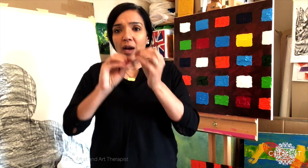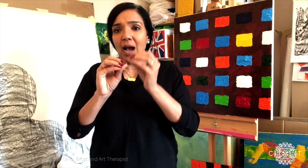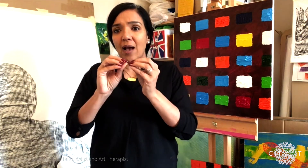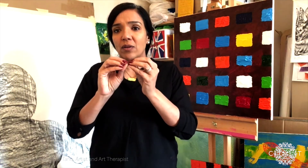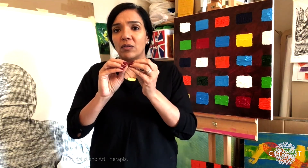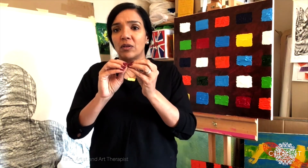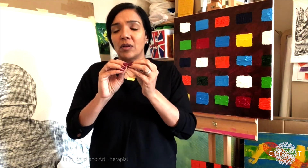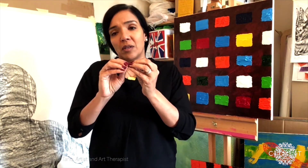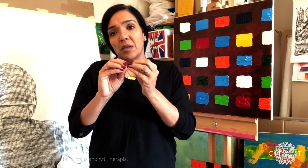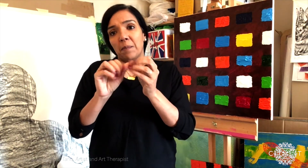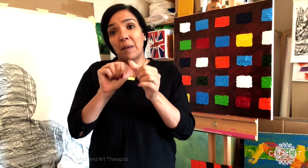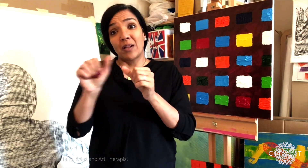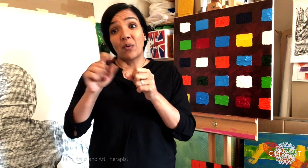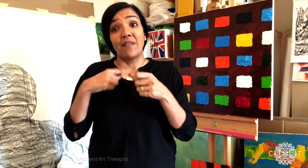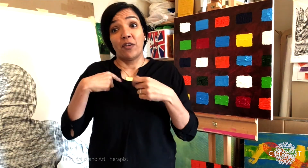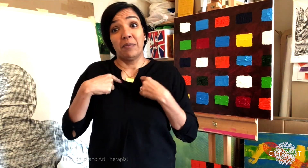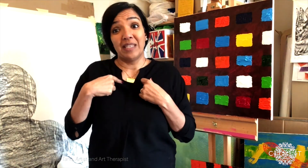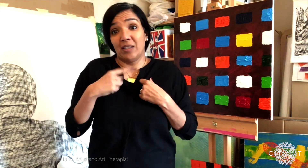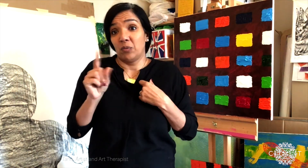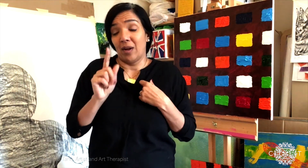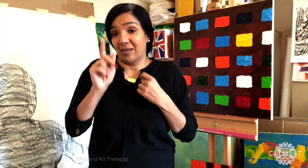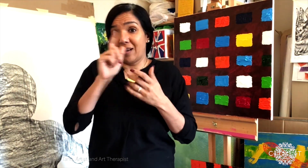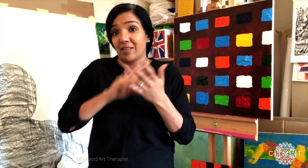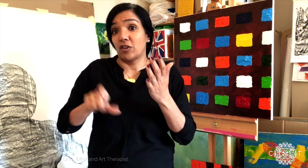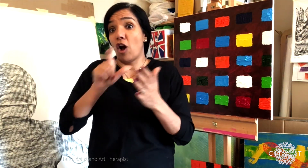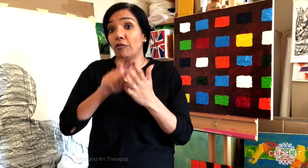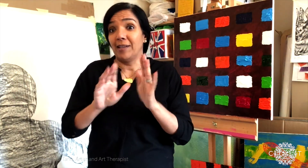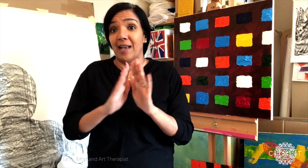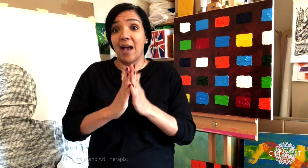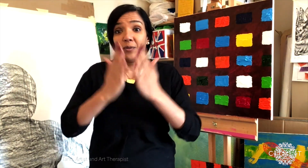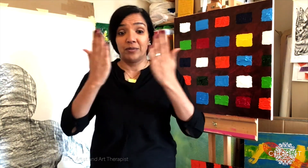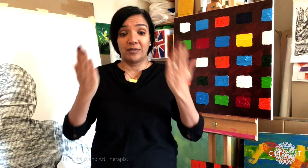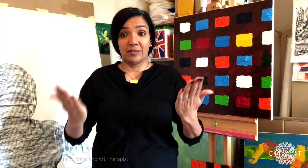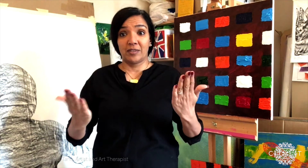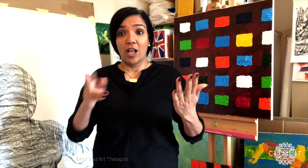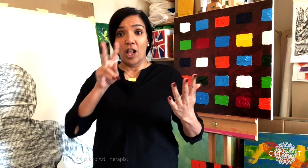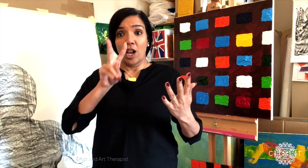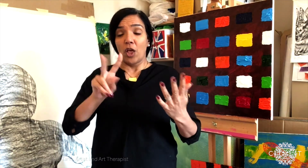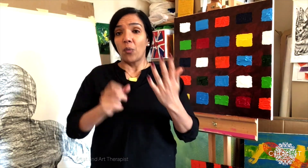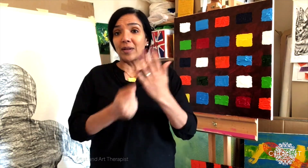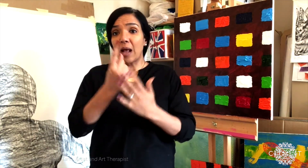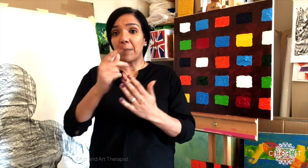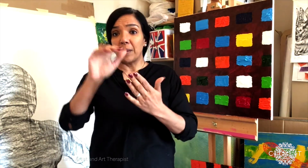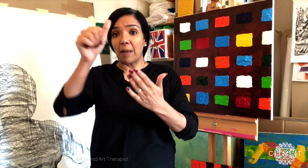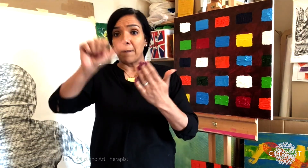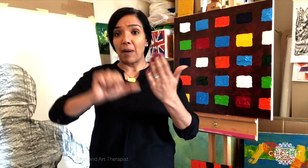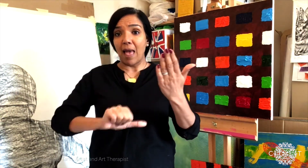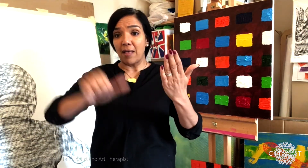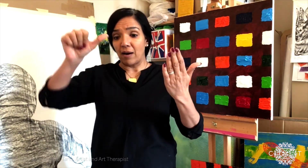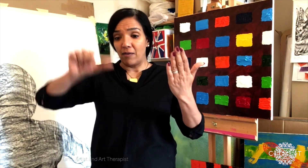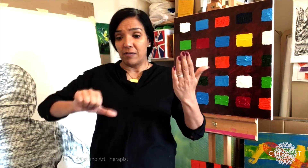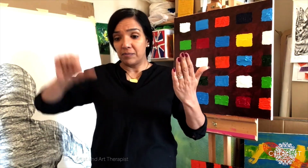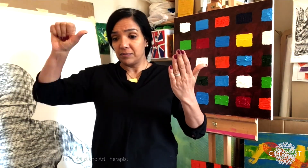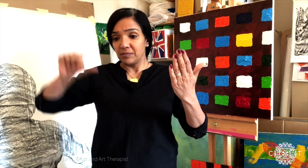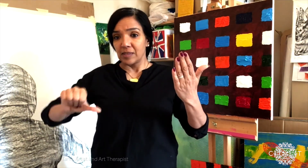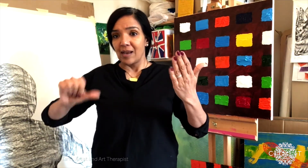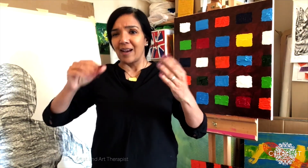out. Best way for me is to get the diary out, look at what's happening in my plan on. Can